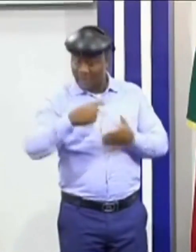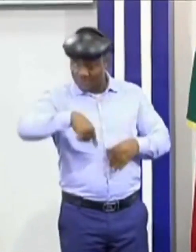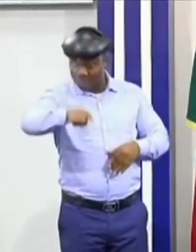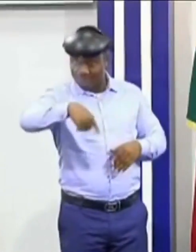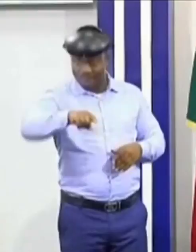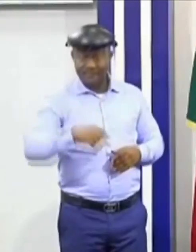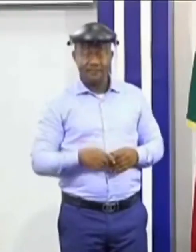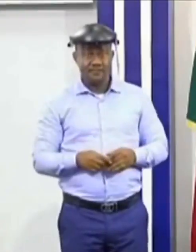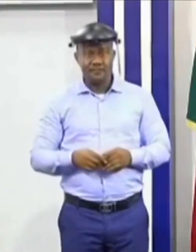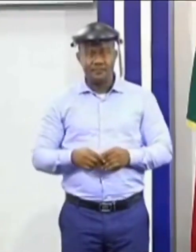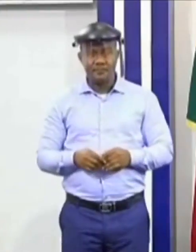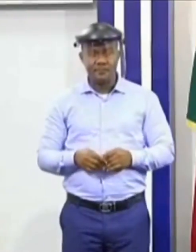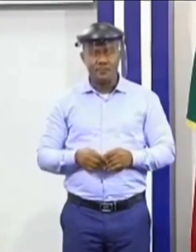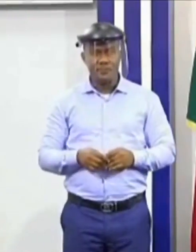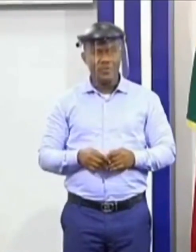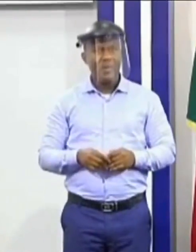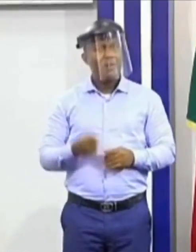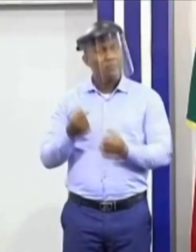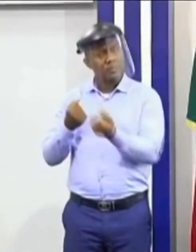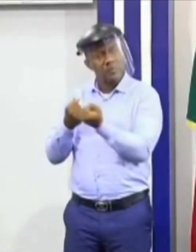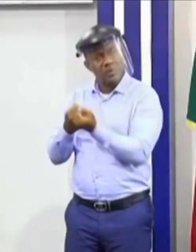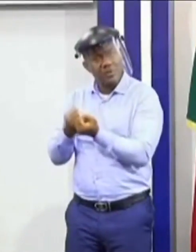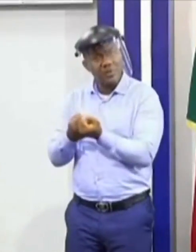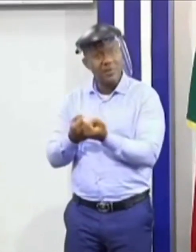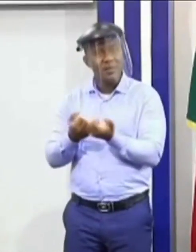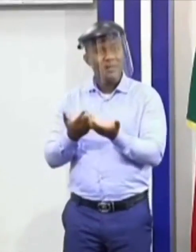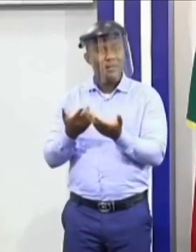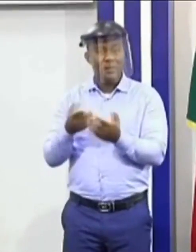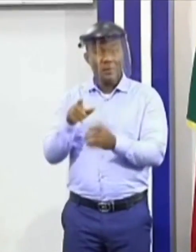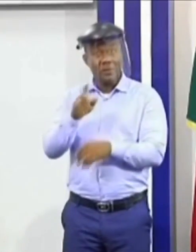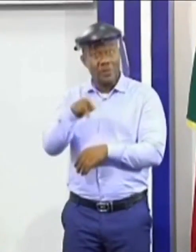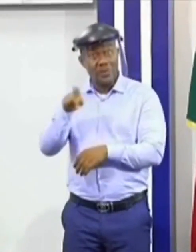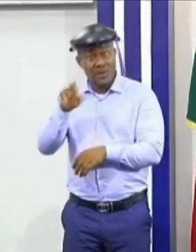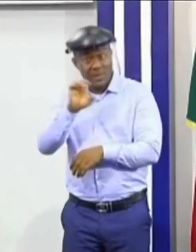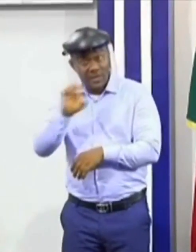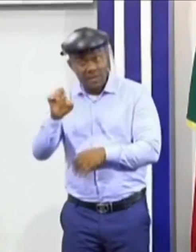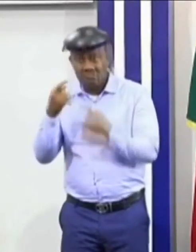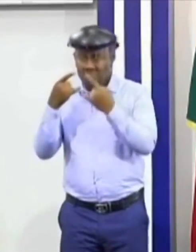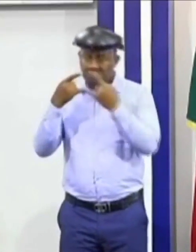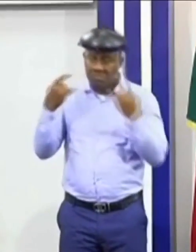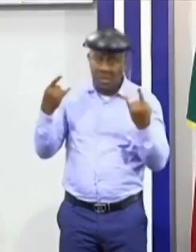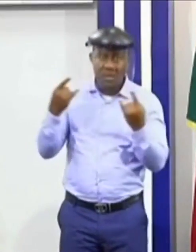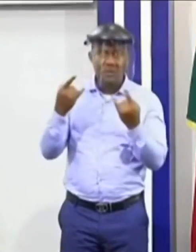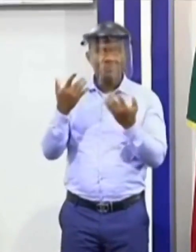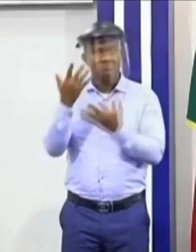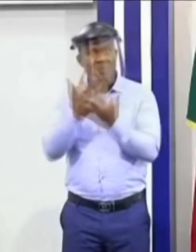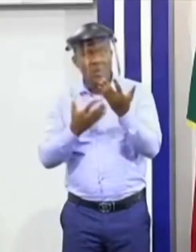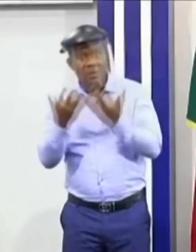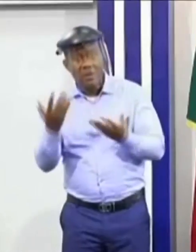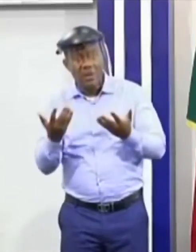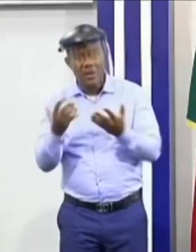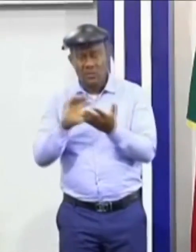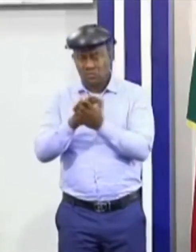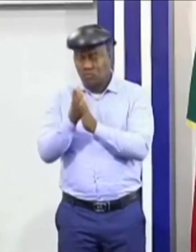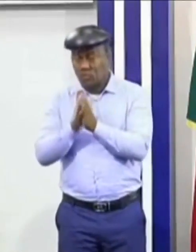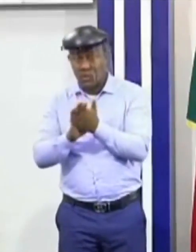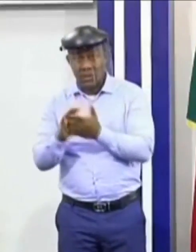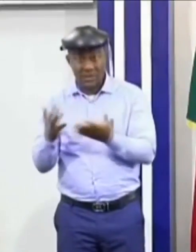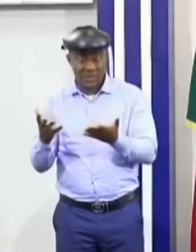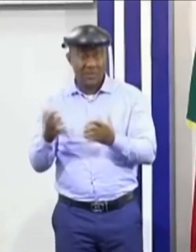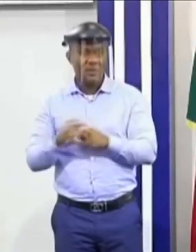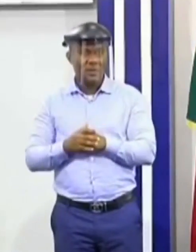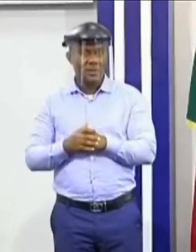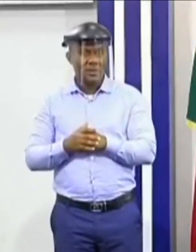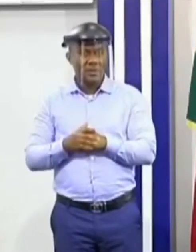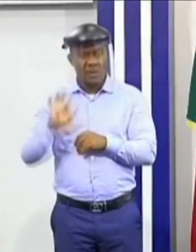were supported with PPEs and sanitary items by the government of Ghana after intense engagement between the universities